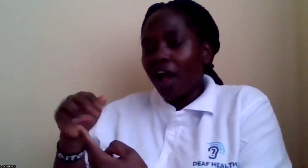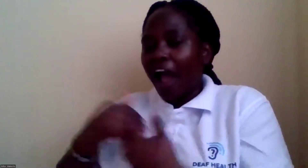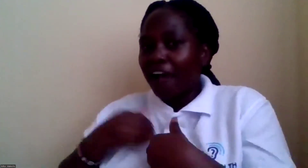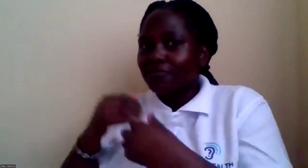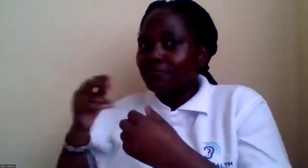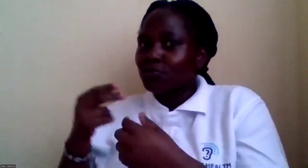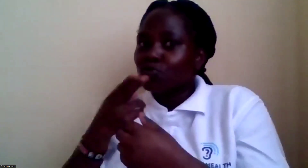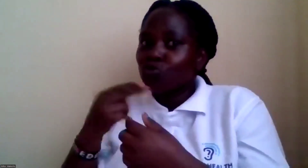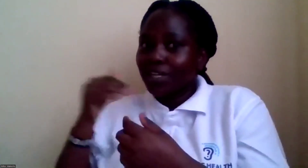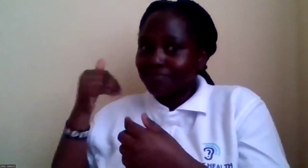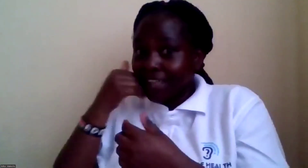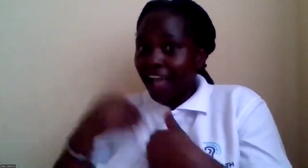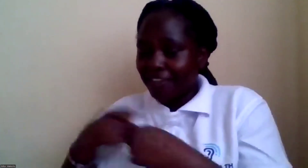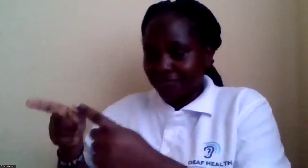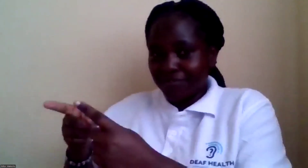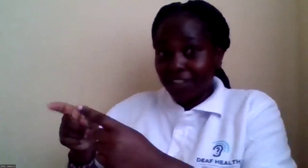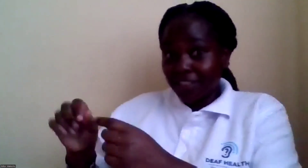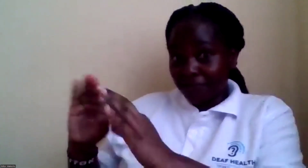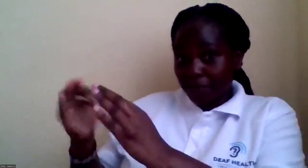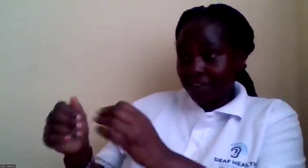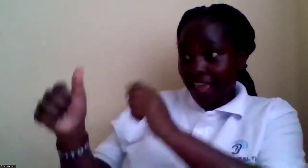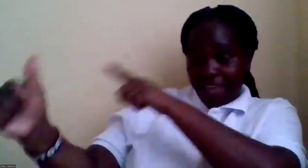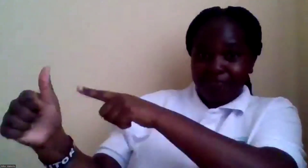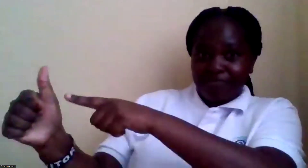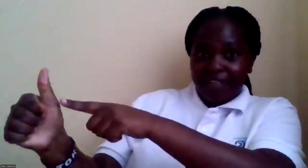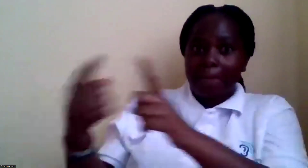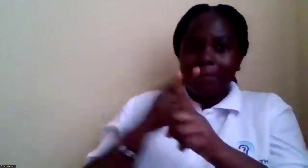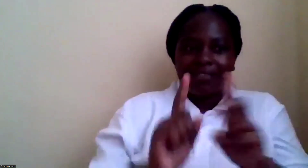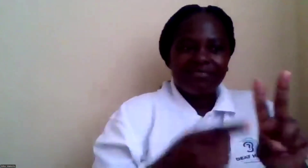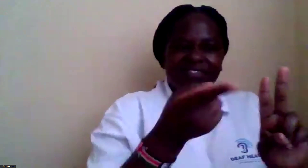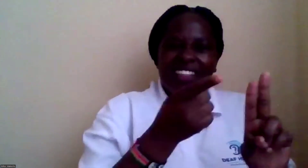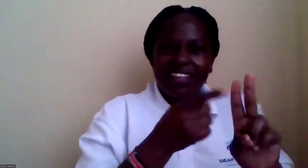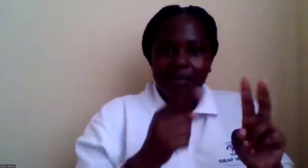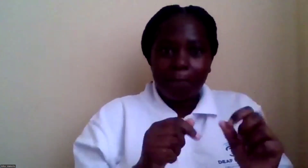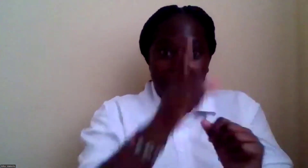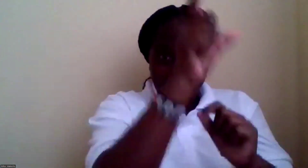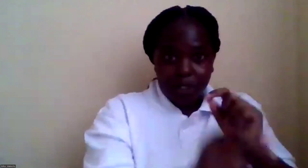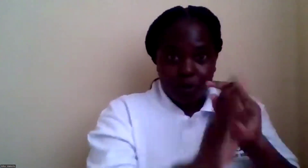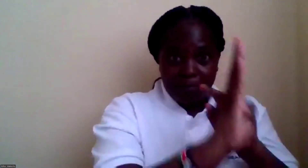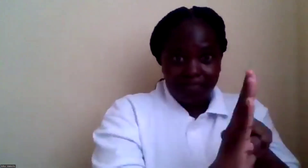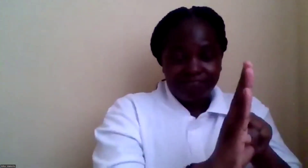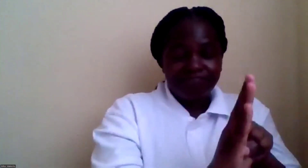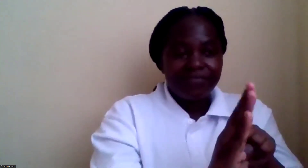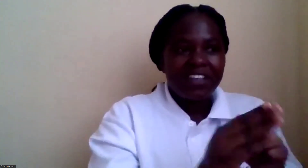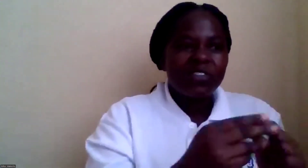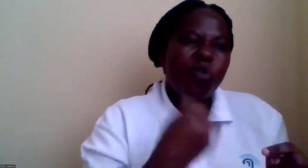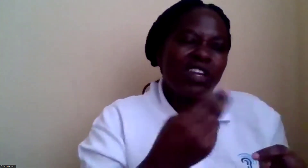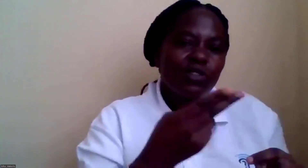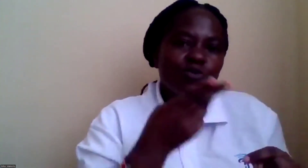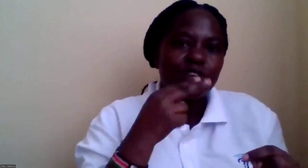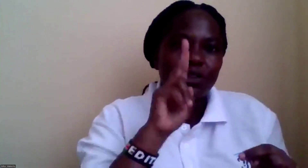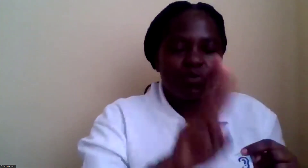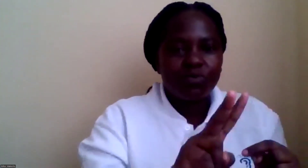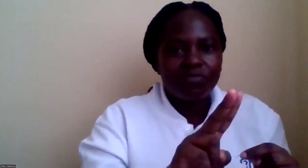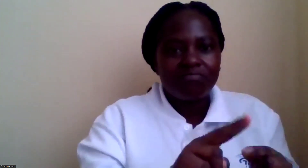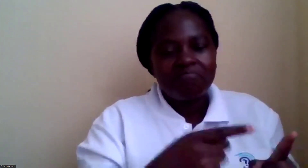taking 5 spoons of sugar in their tea, but for them, none in their family has diabetes. You would find that even though